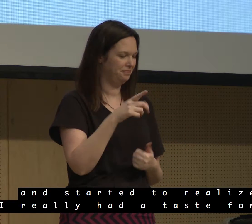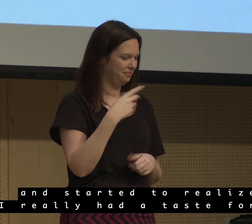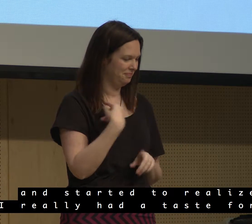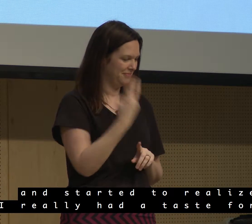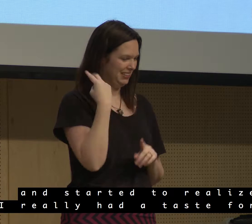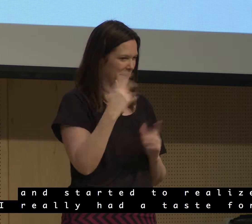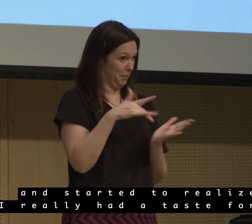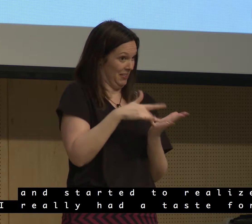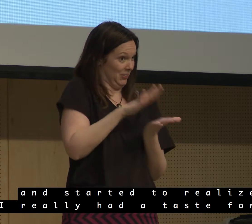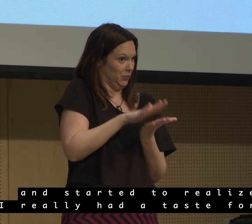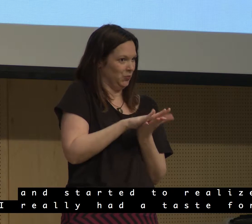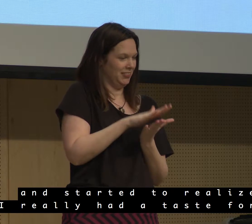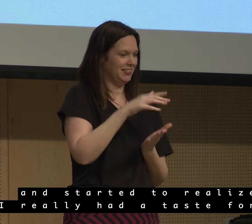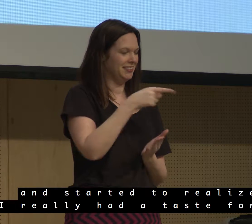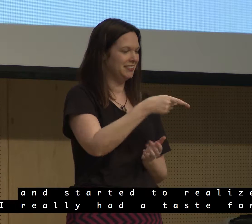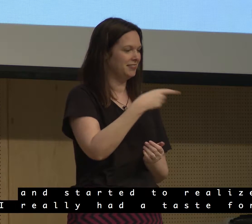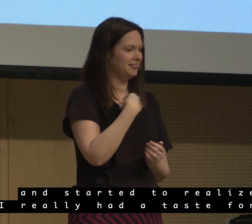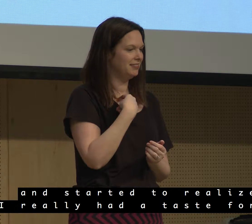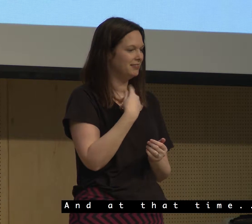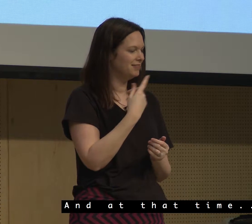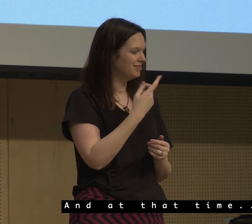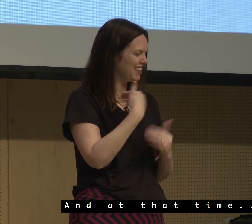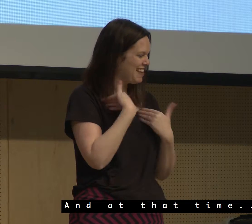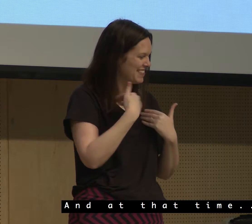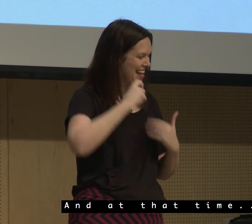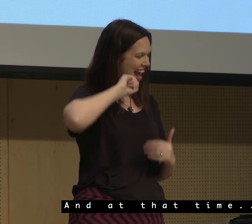I really had a taste for that. And at that time,